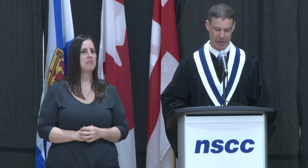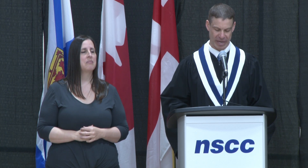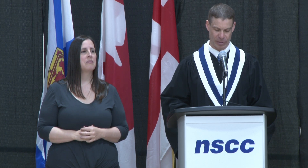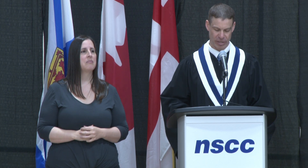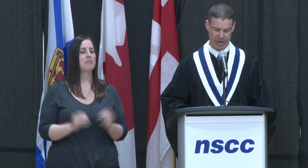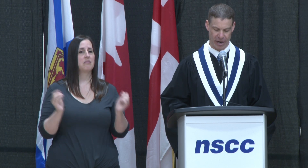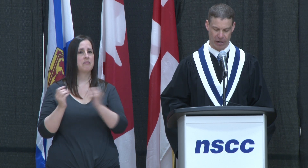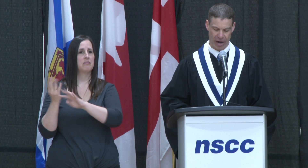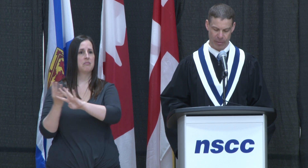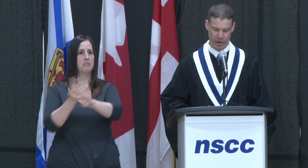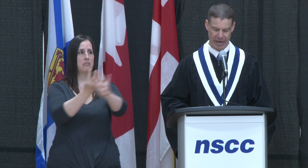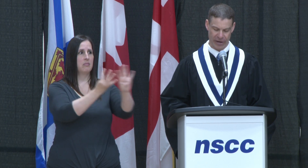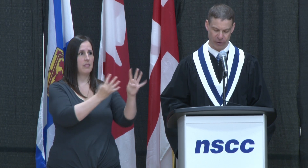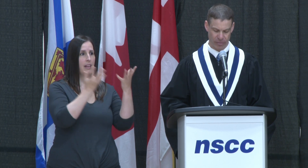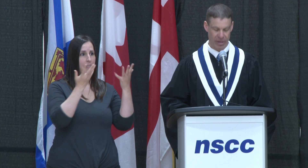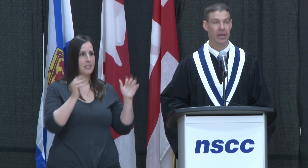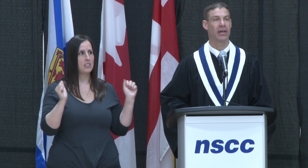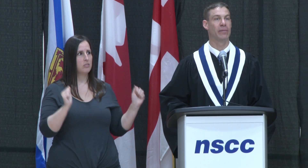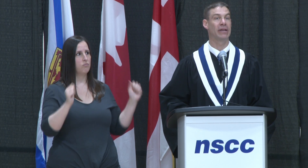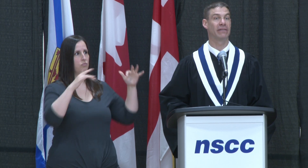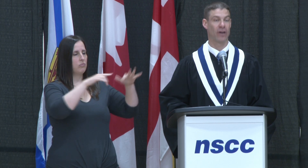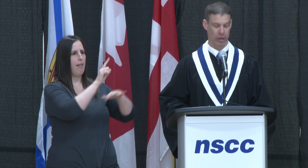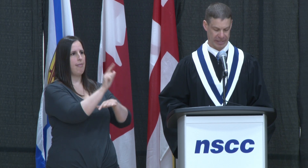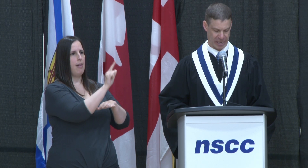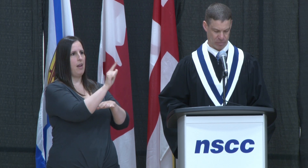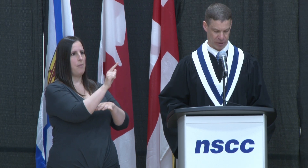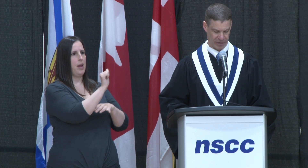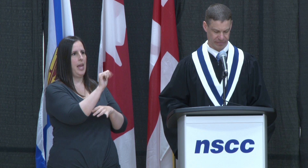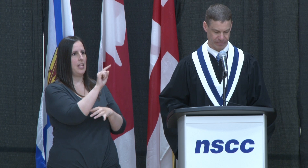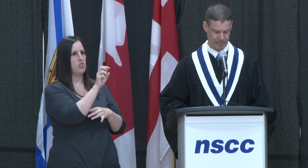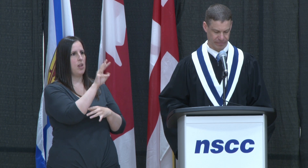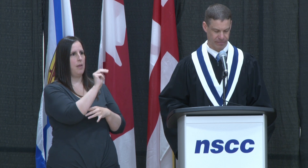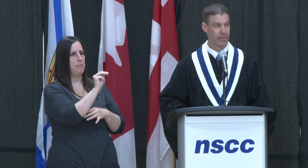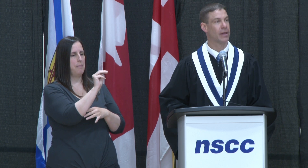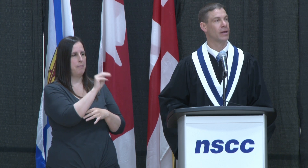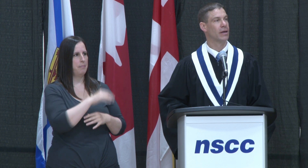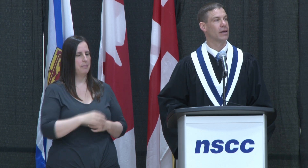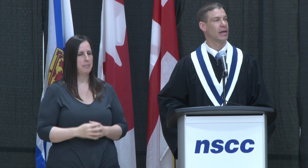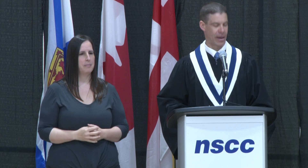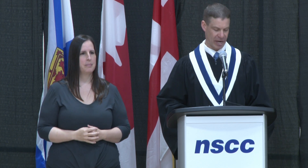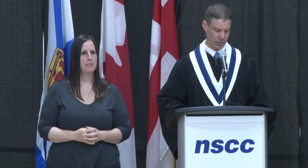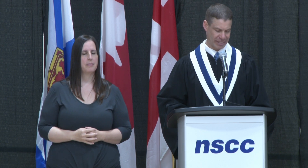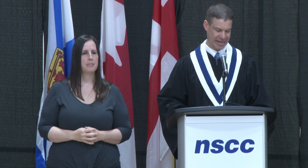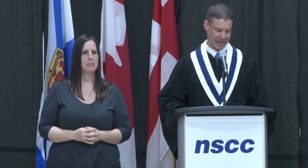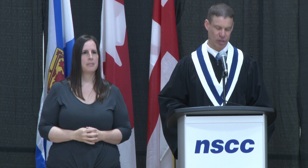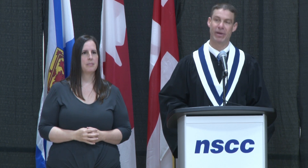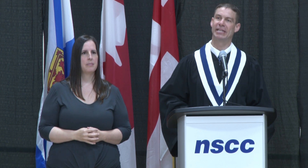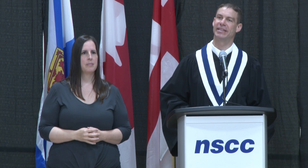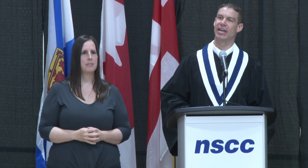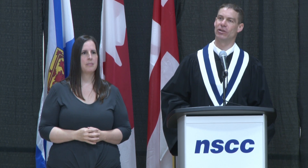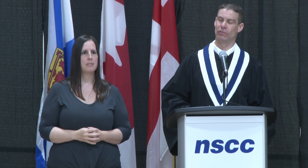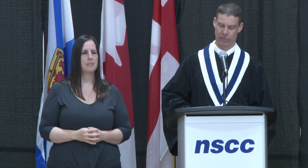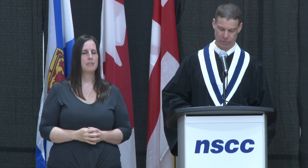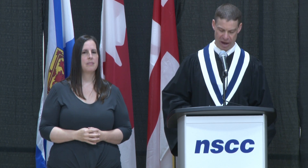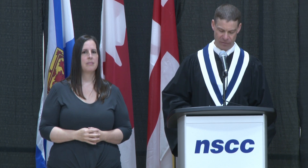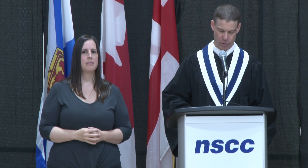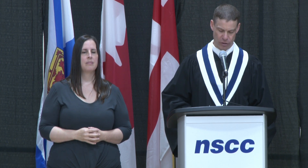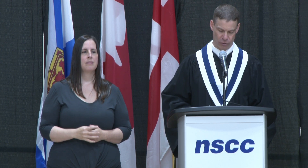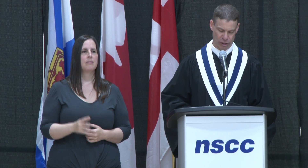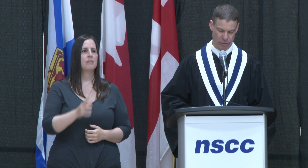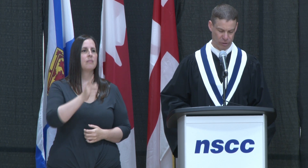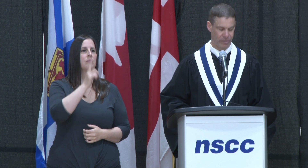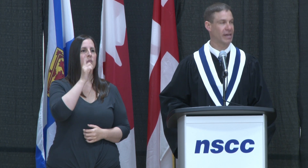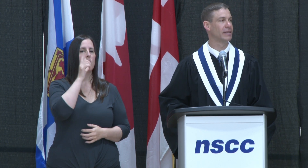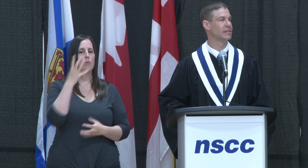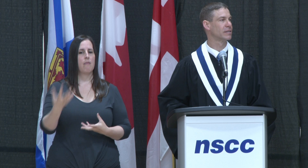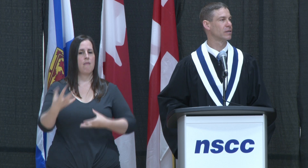join us for a reception in our library and atrium immediately following the ceremony. I would like to extend a tremendous thank you to everyone